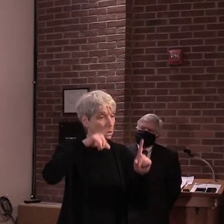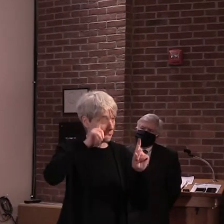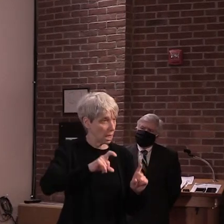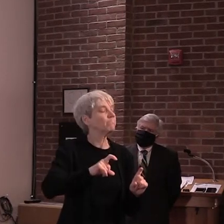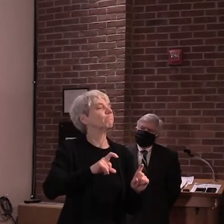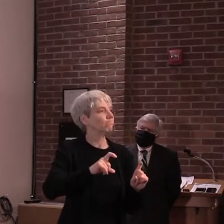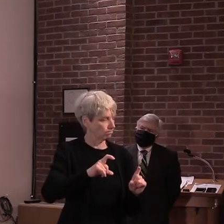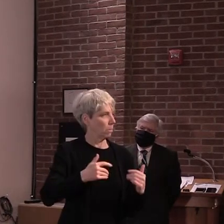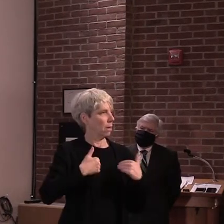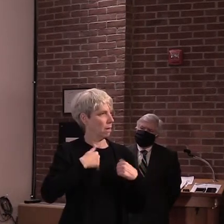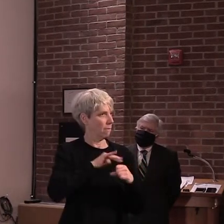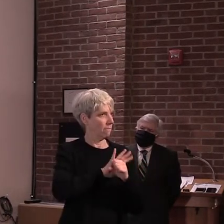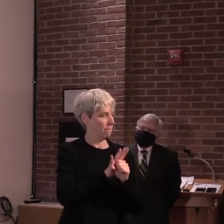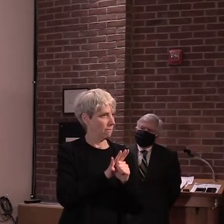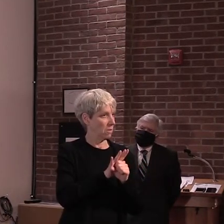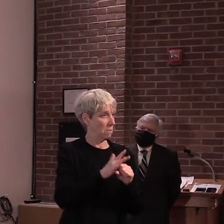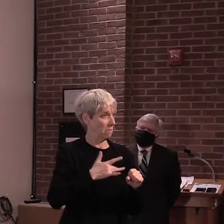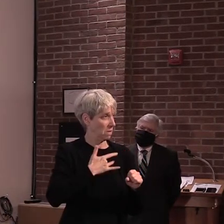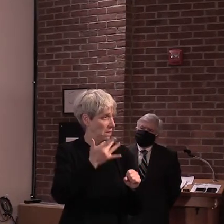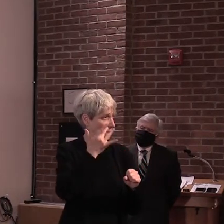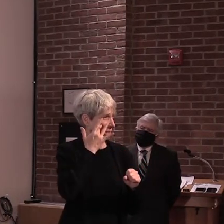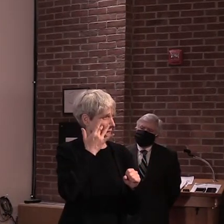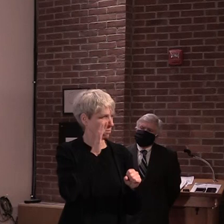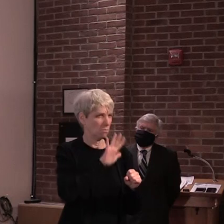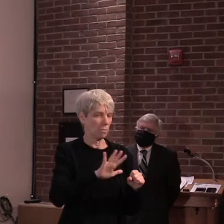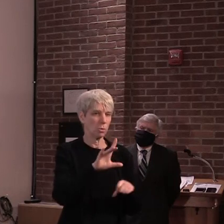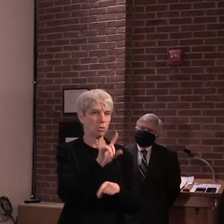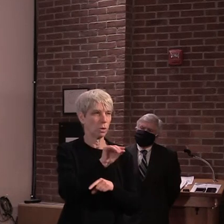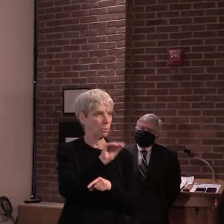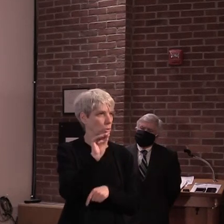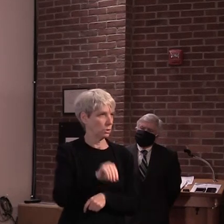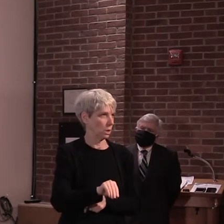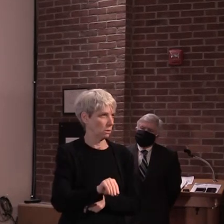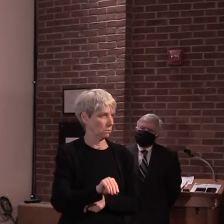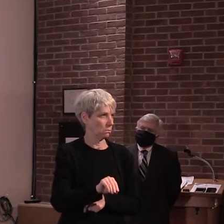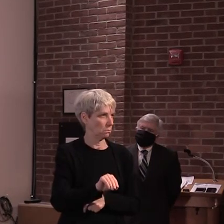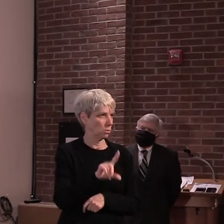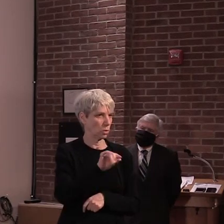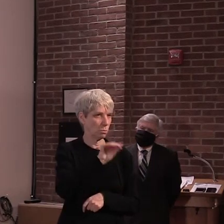at the time they're identified as a positive test.